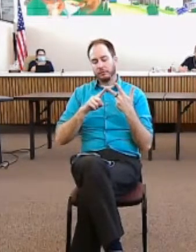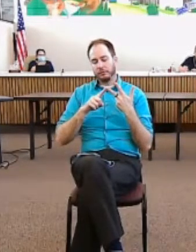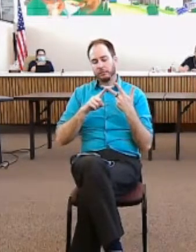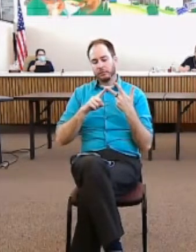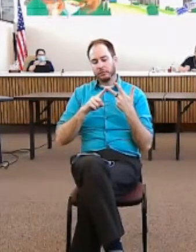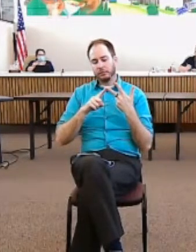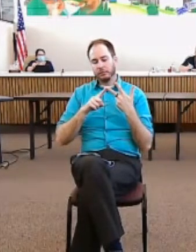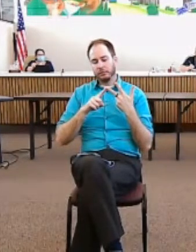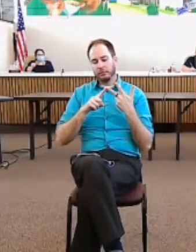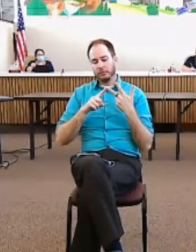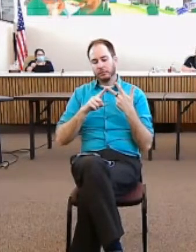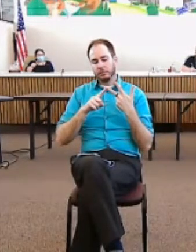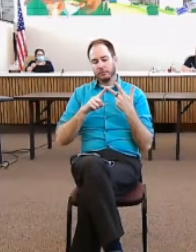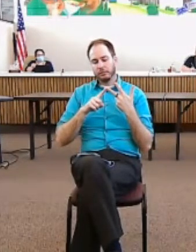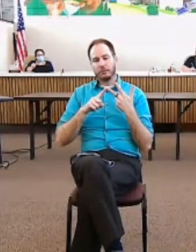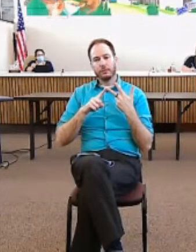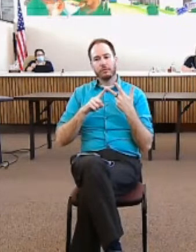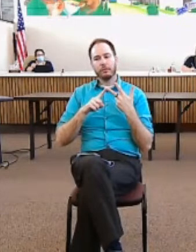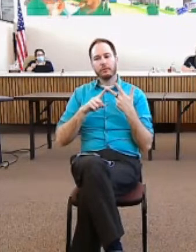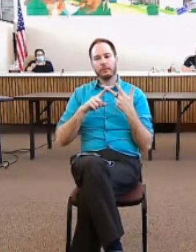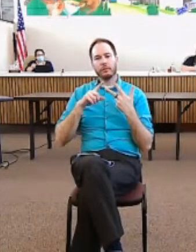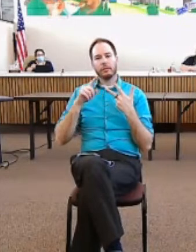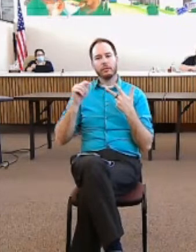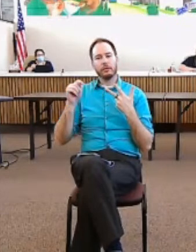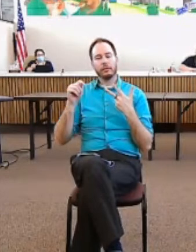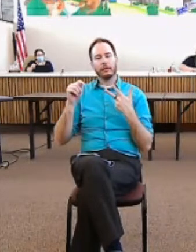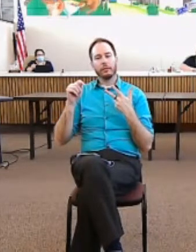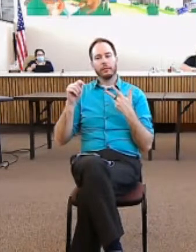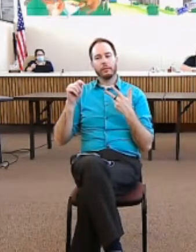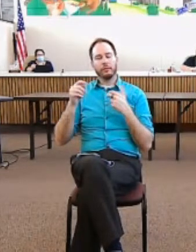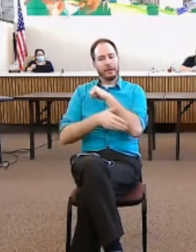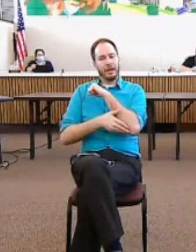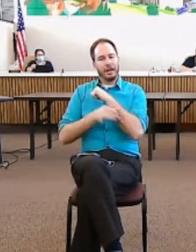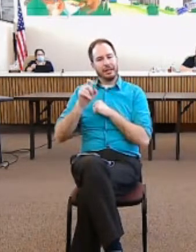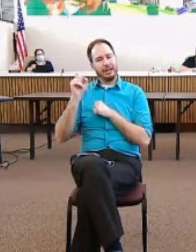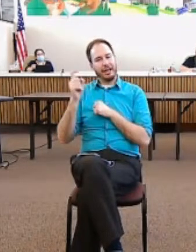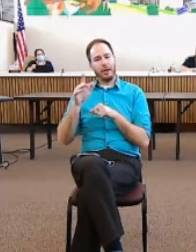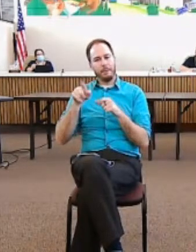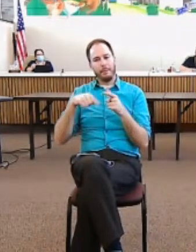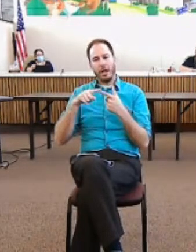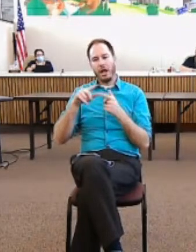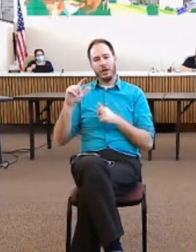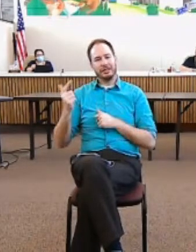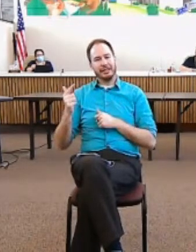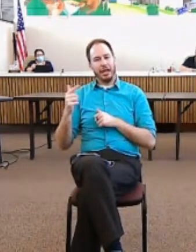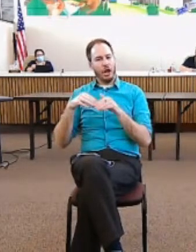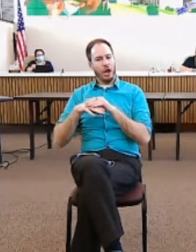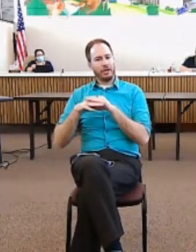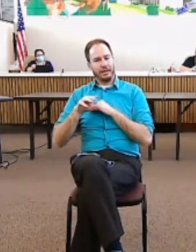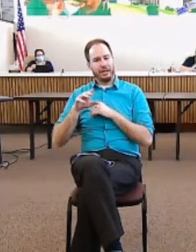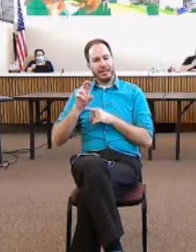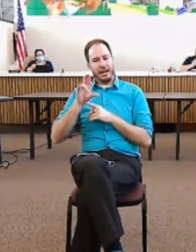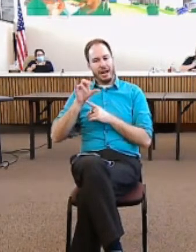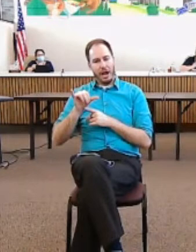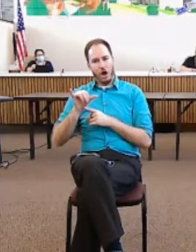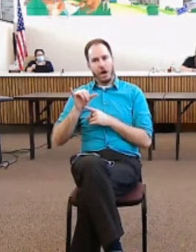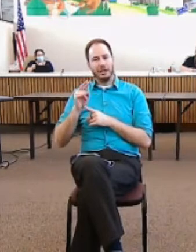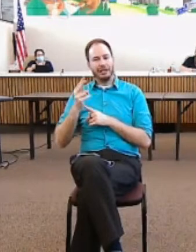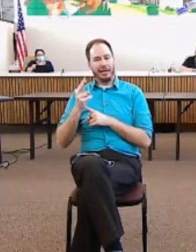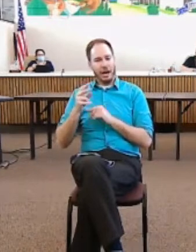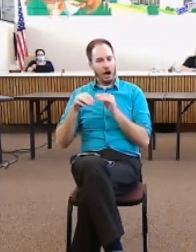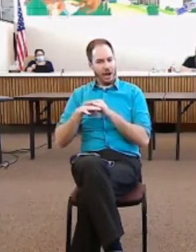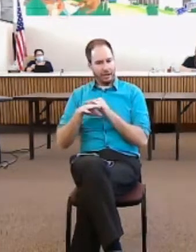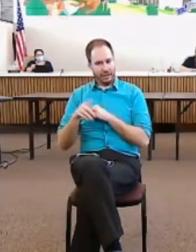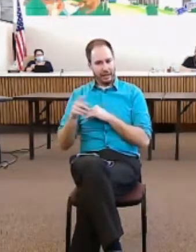And then there was some question from the county on secondary access. They were pushing back on a secondary access.